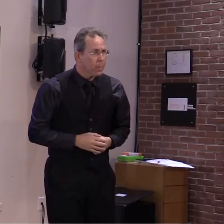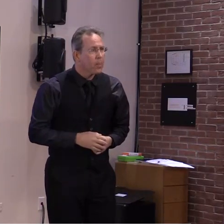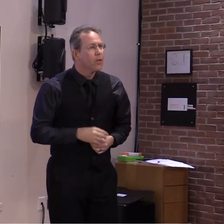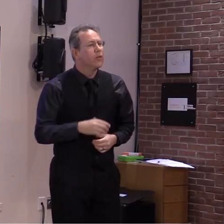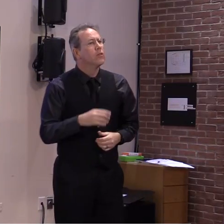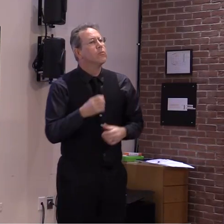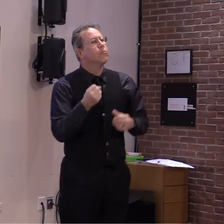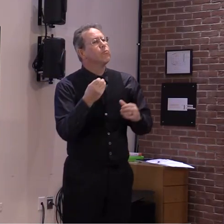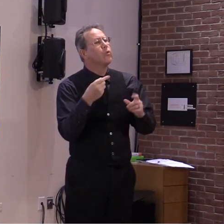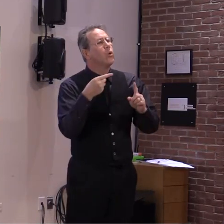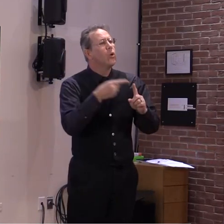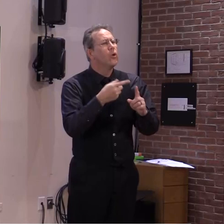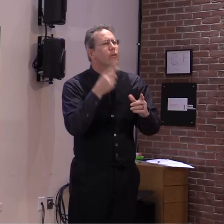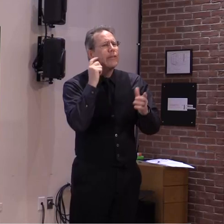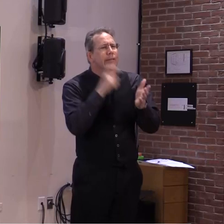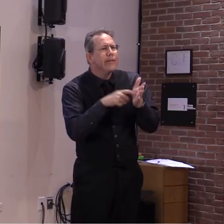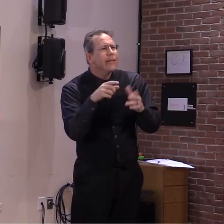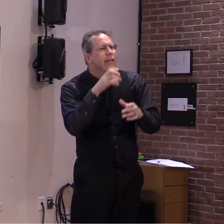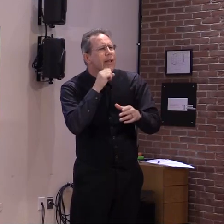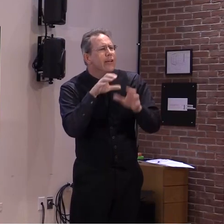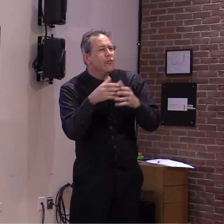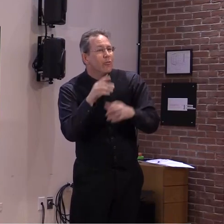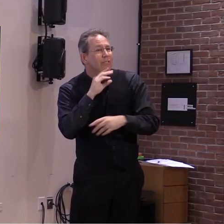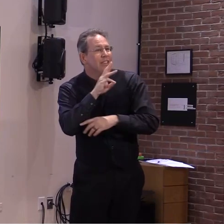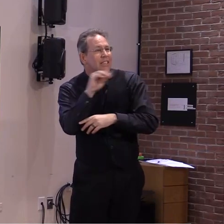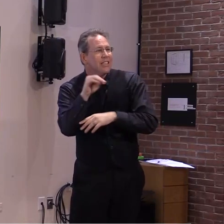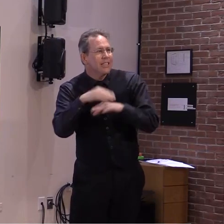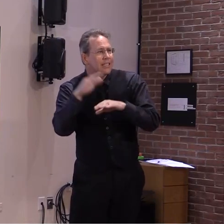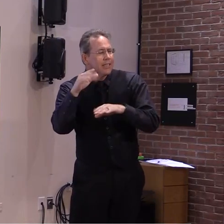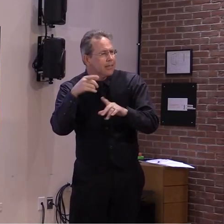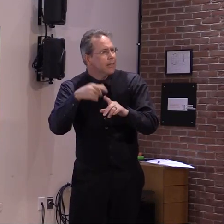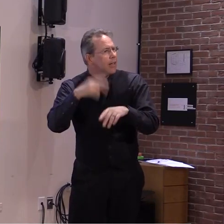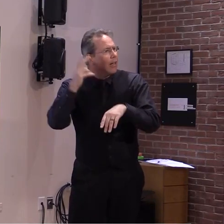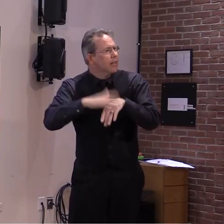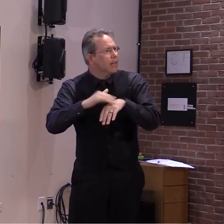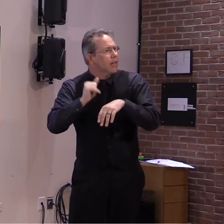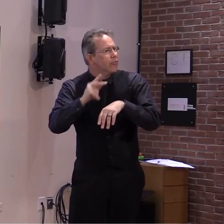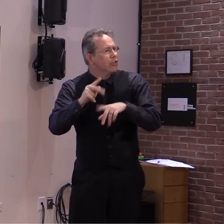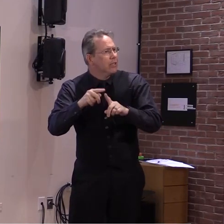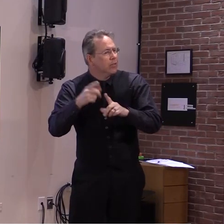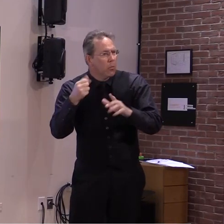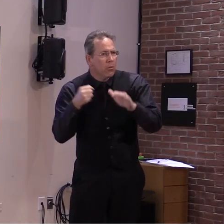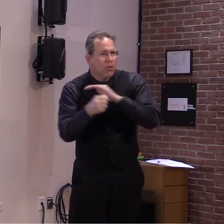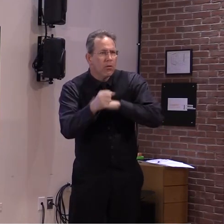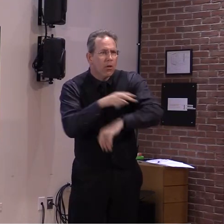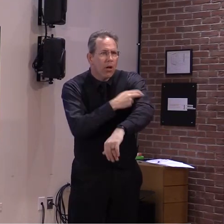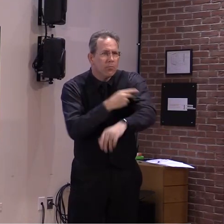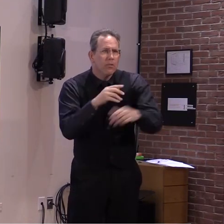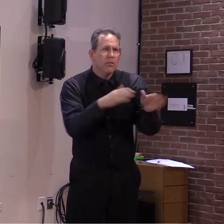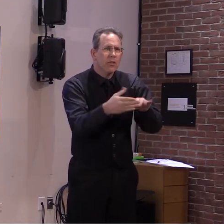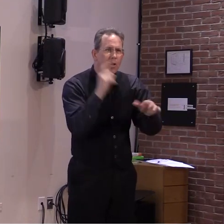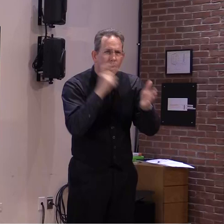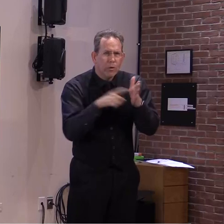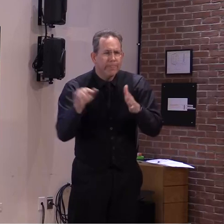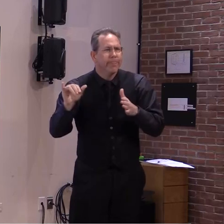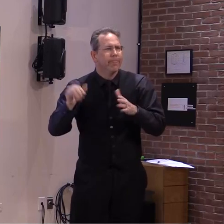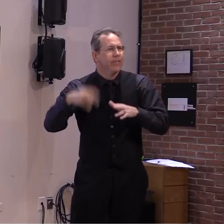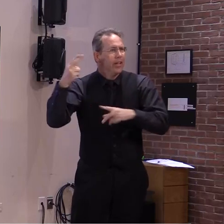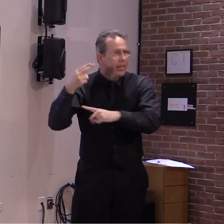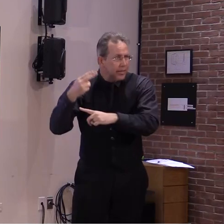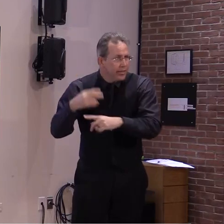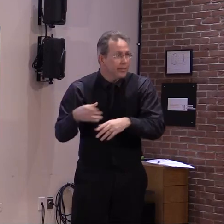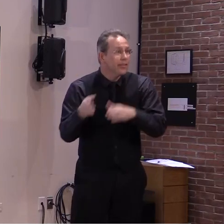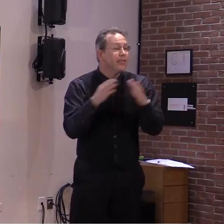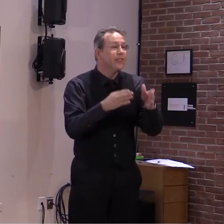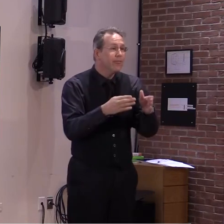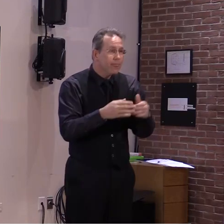much higher rate of hospitalization and a much higher risk of death than those in their 30s. You'll also see that 50-year-olds, the